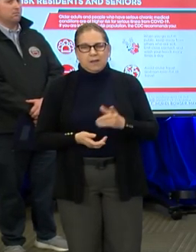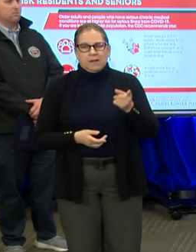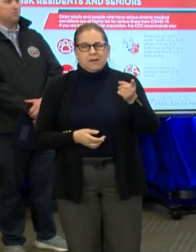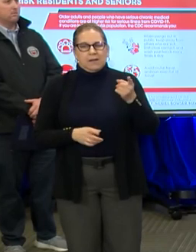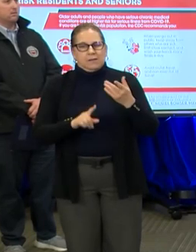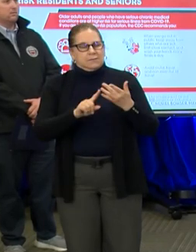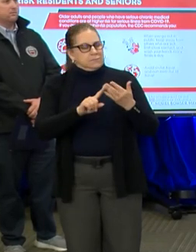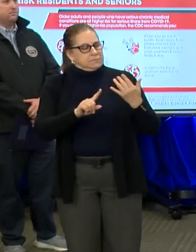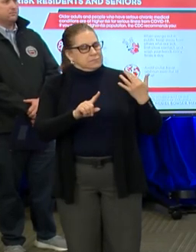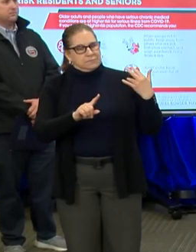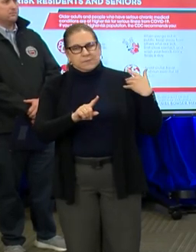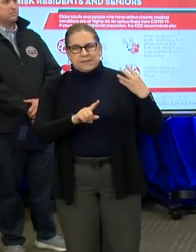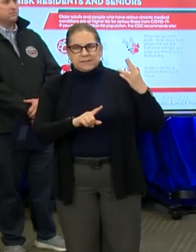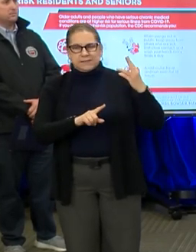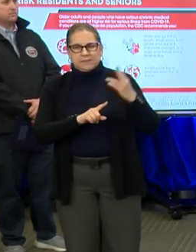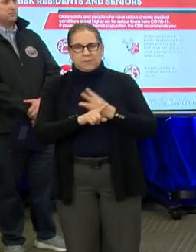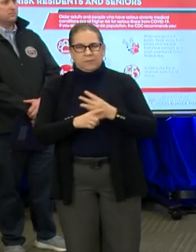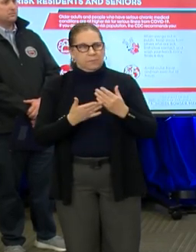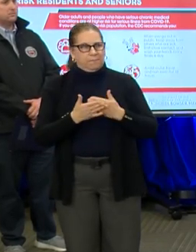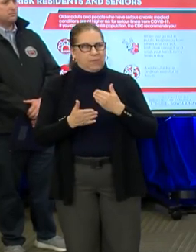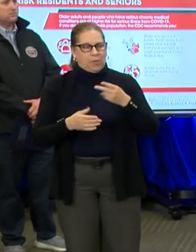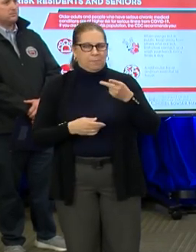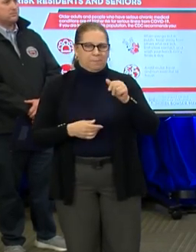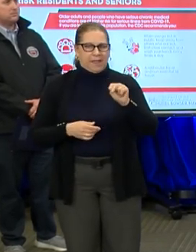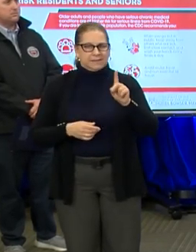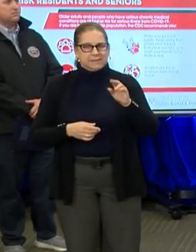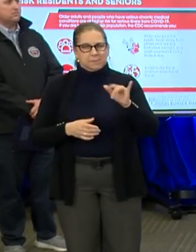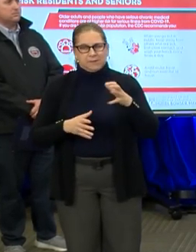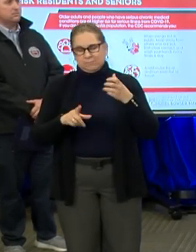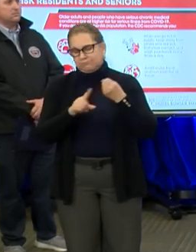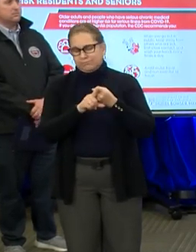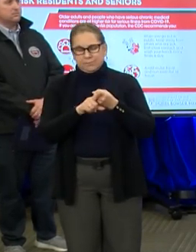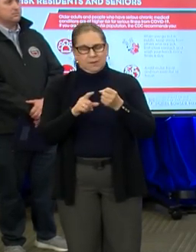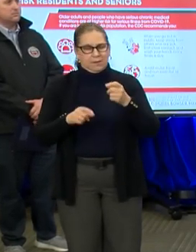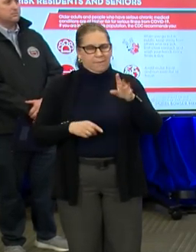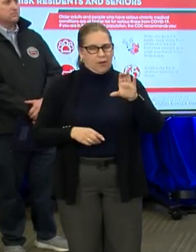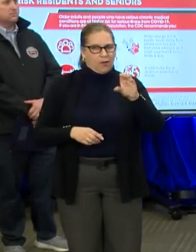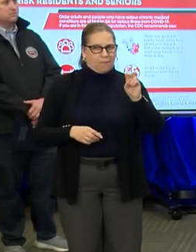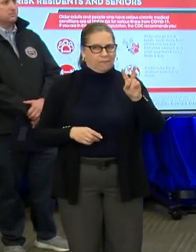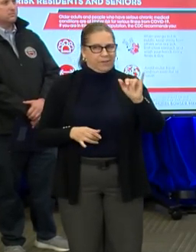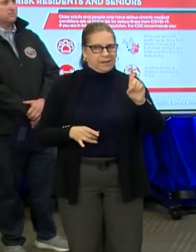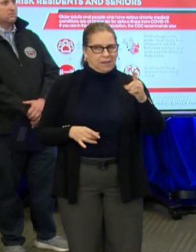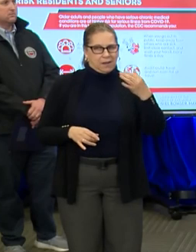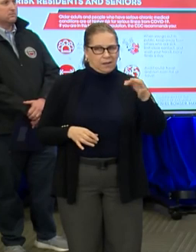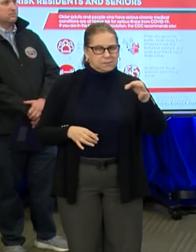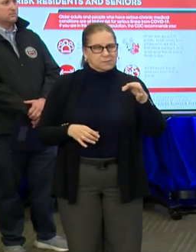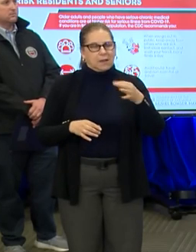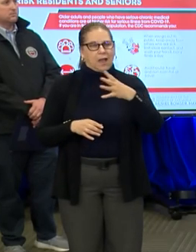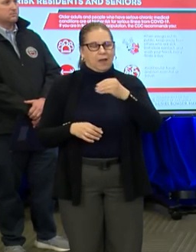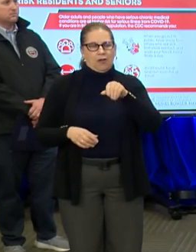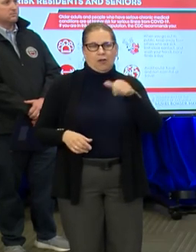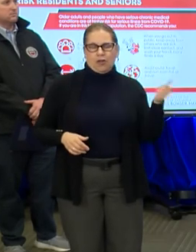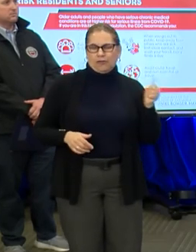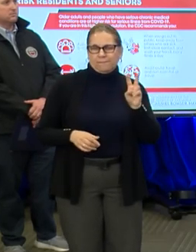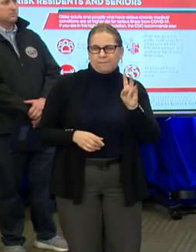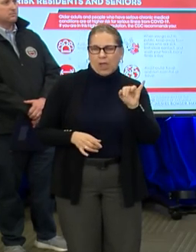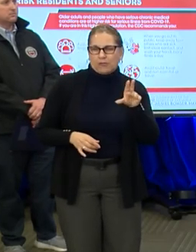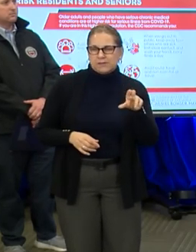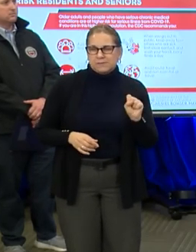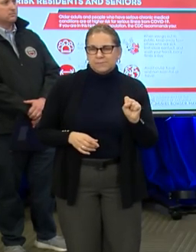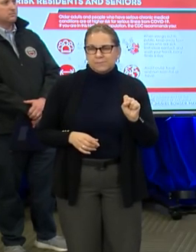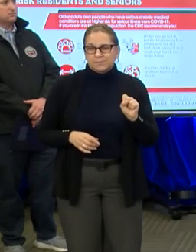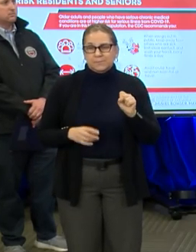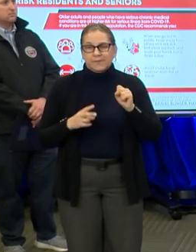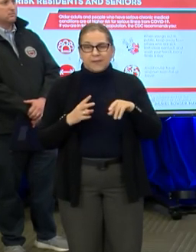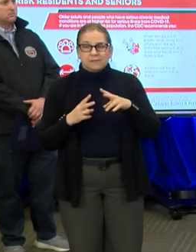with COVID-19 or the novel coronavirus, if these were symptoms that you would not have sought urgent care services or